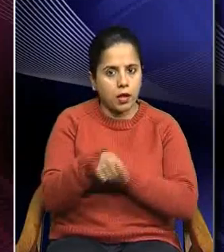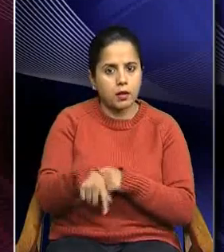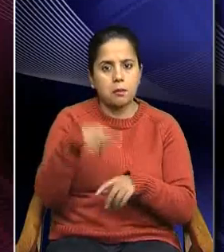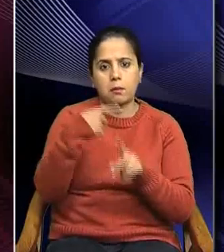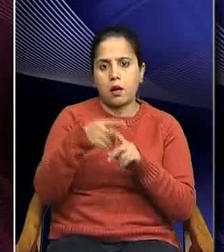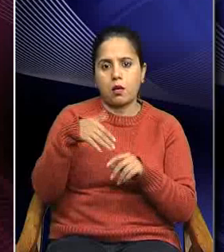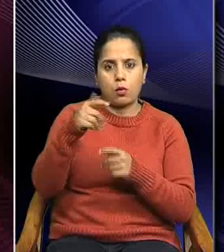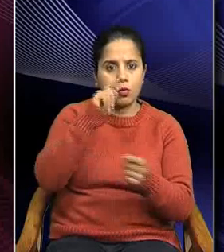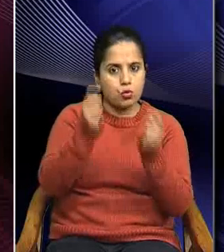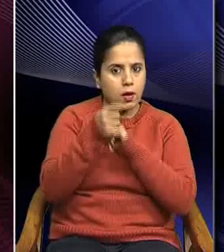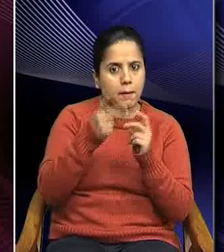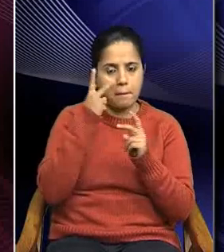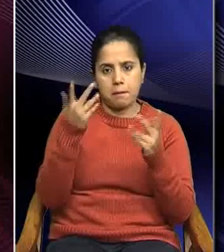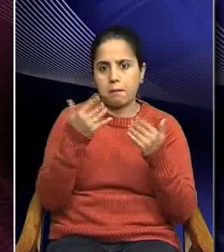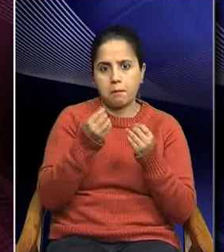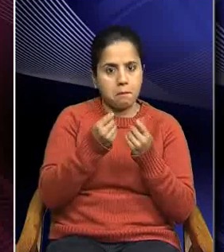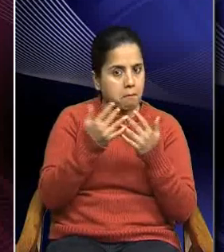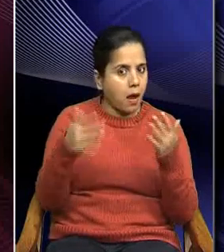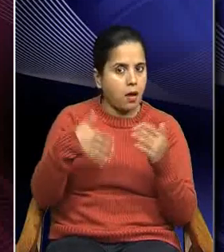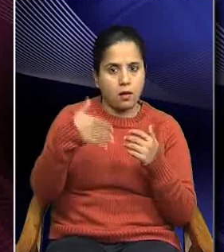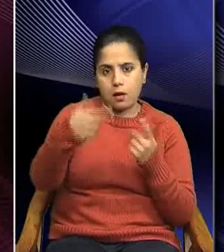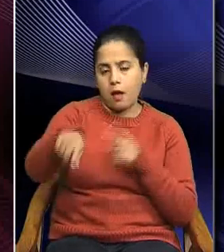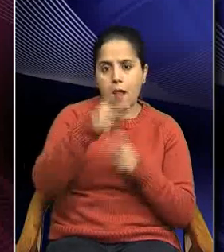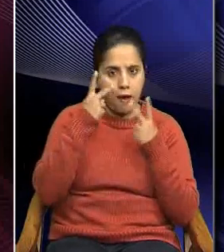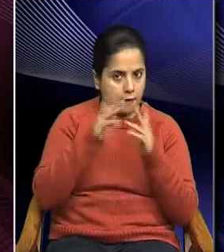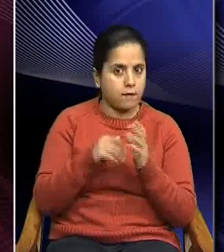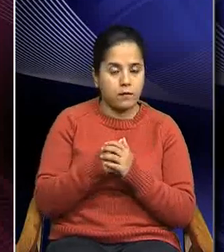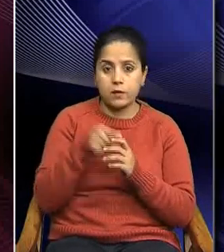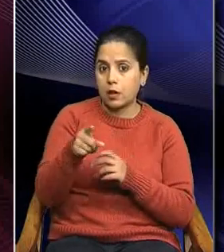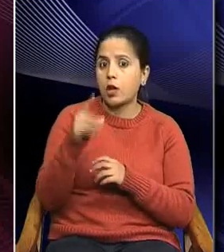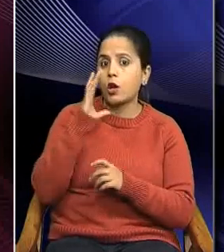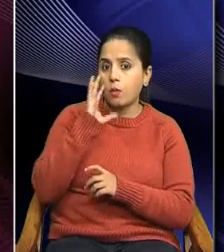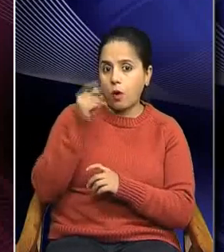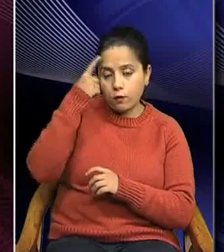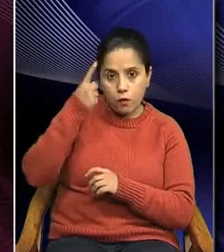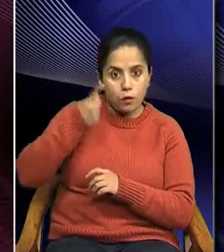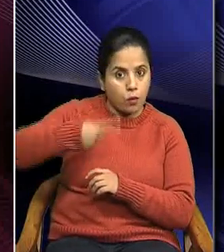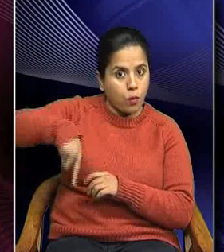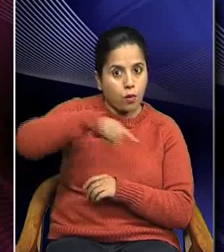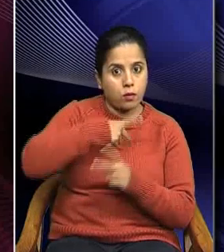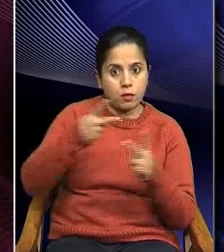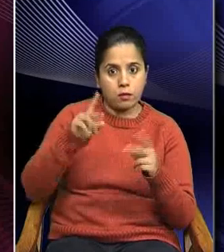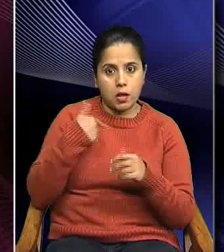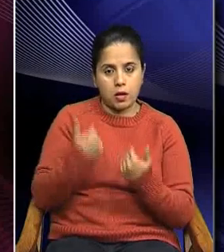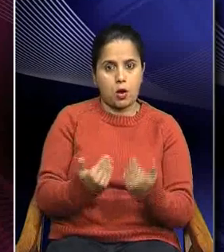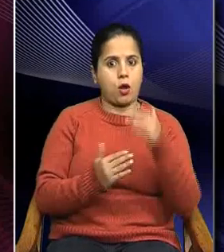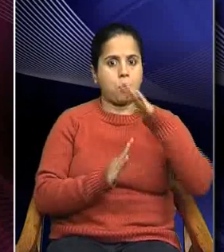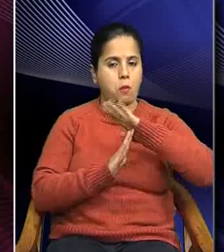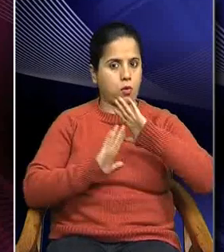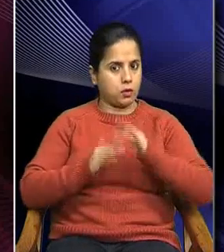transitions and several changes. It would be important for us to pause here